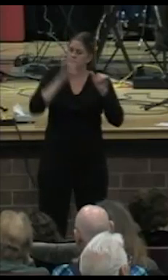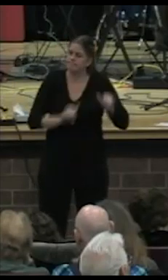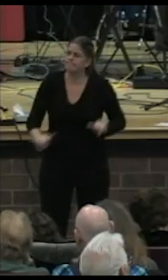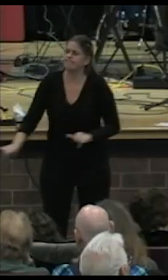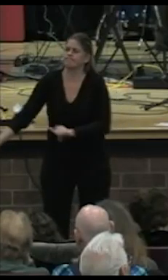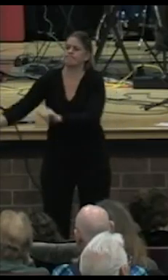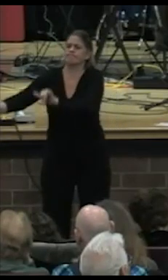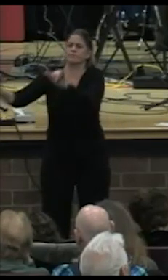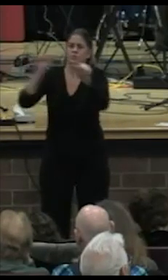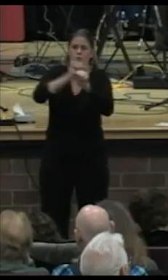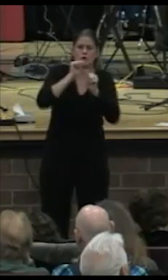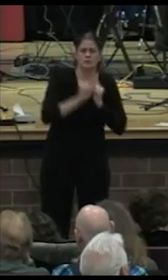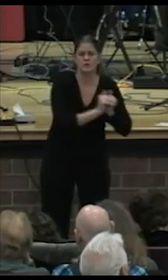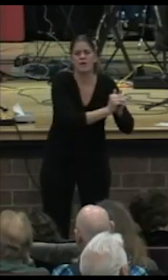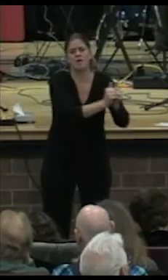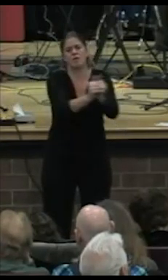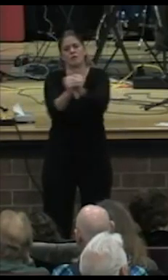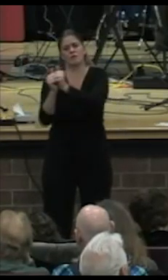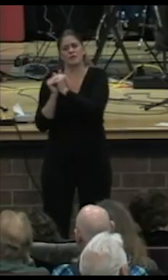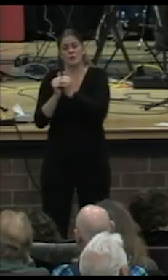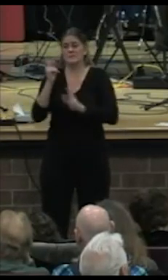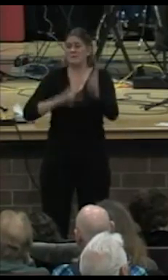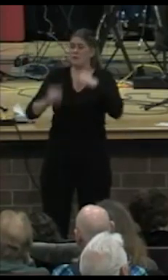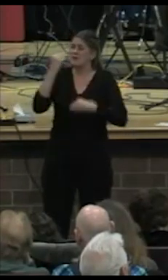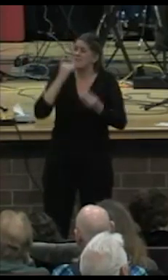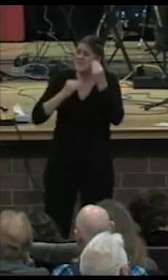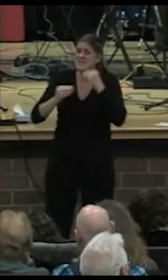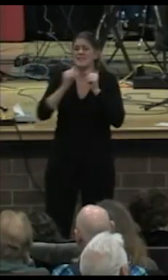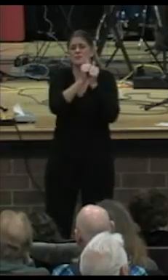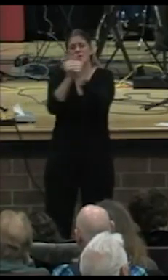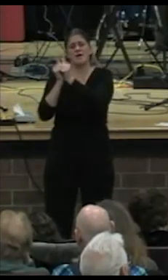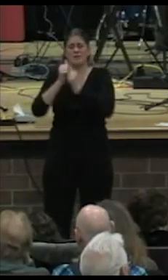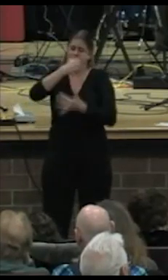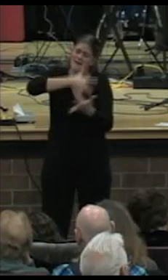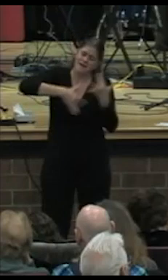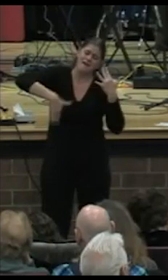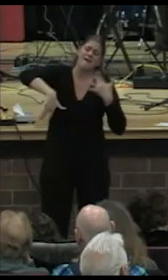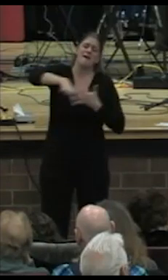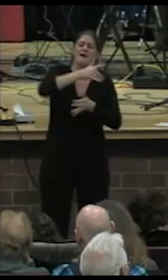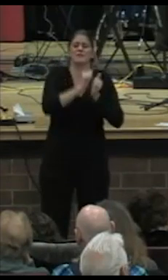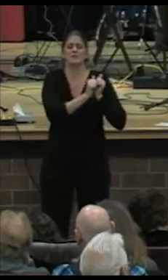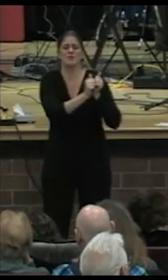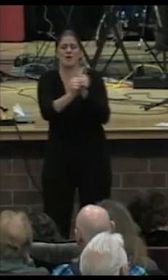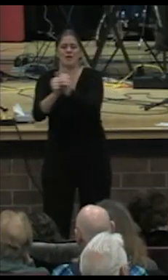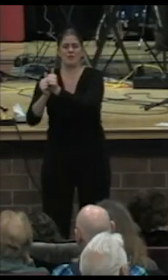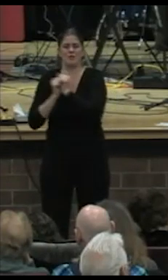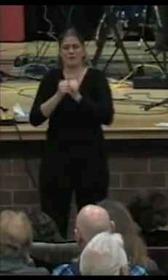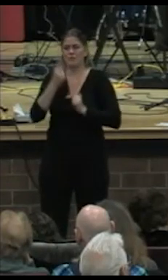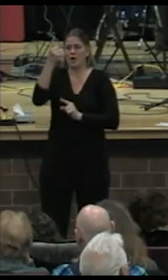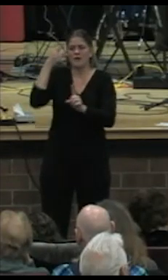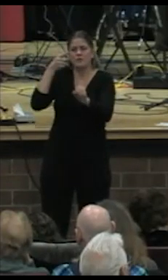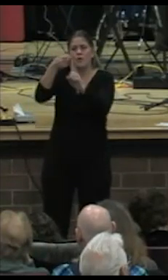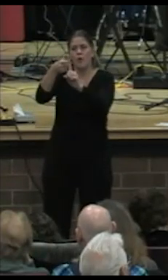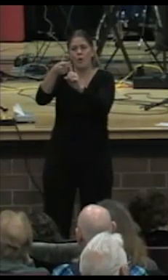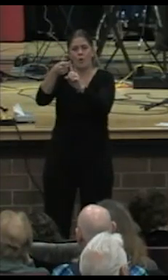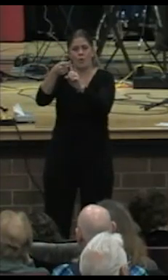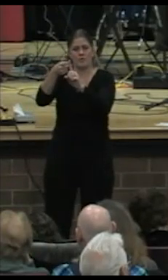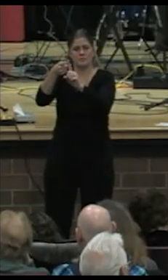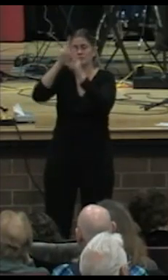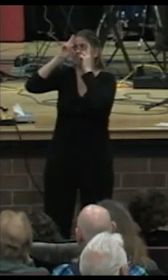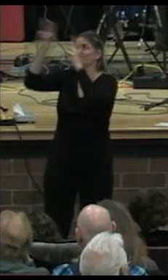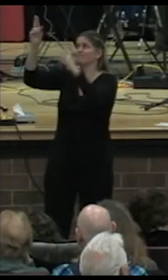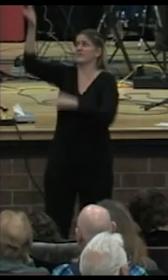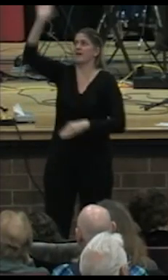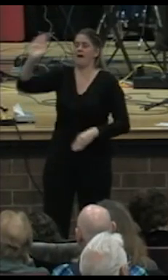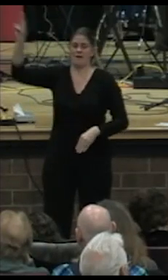to house. They ate together. They fellowshiped together. They had simplicity of heart. Hallelujah. And the Bible says in verse